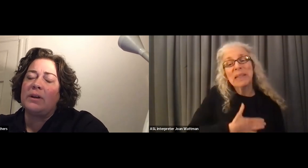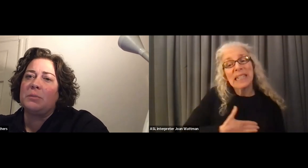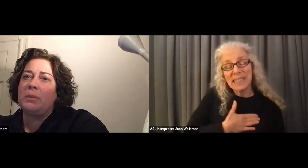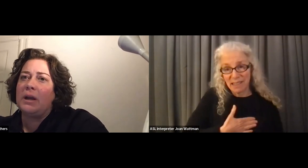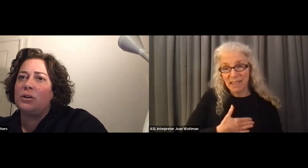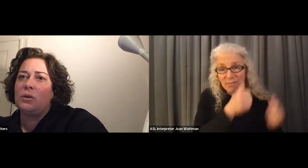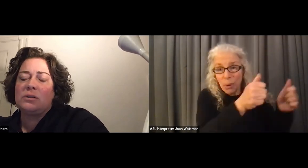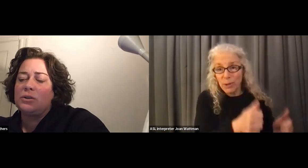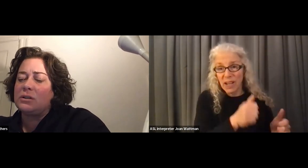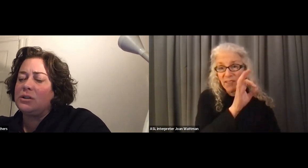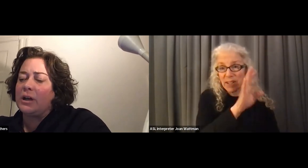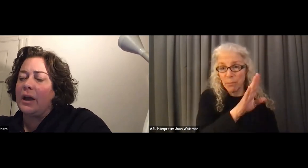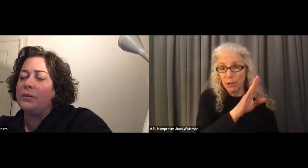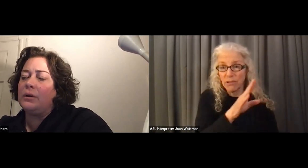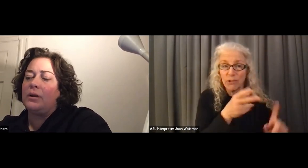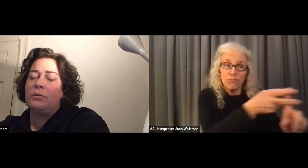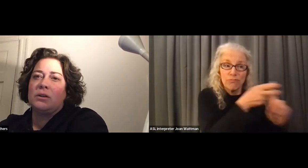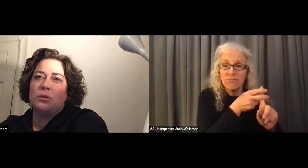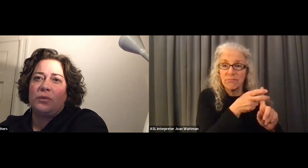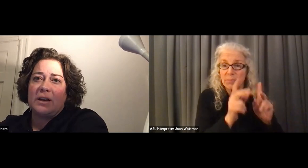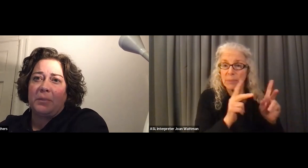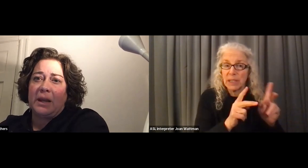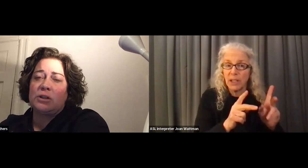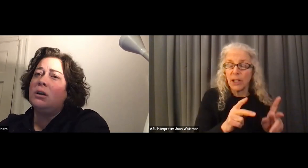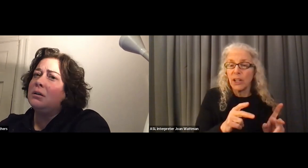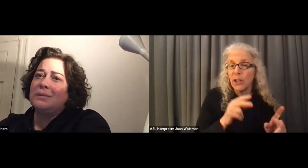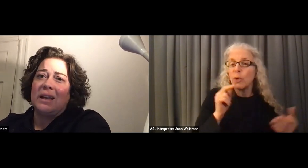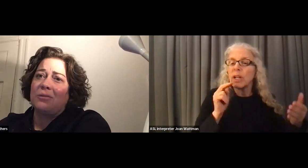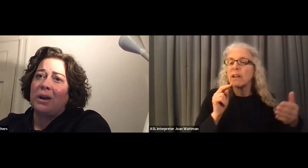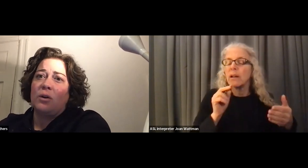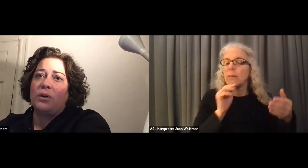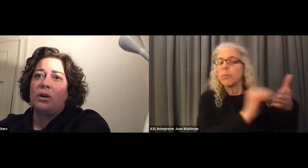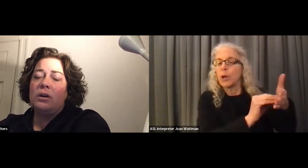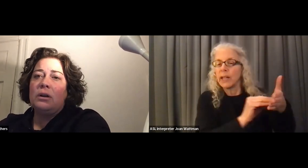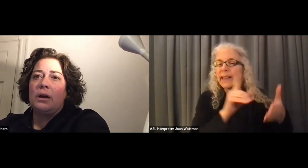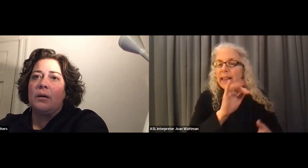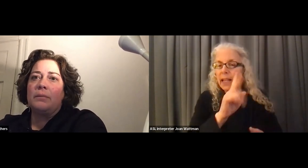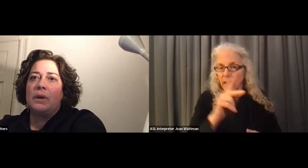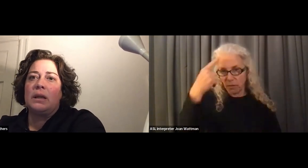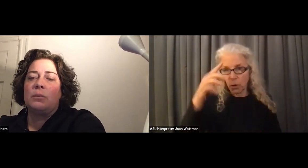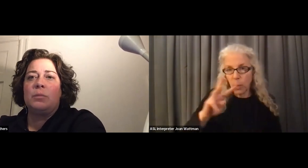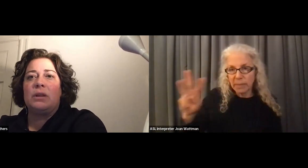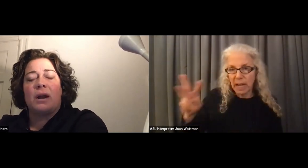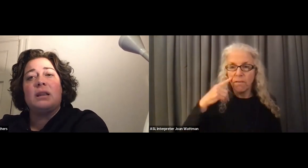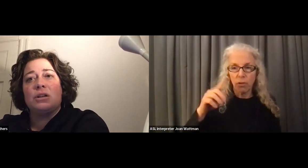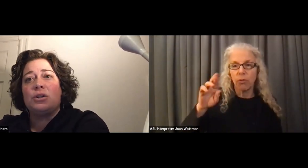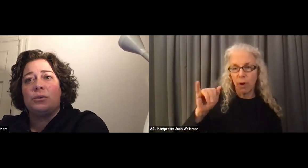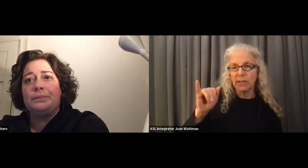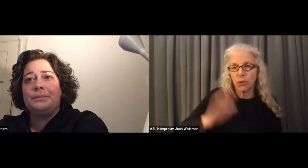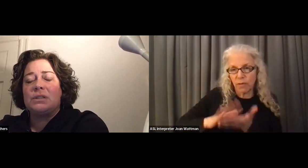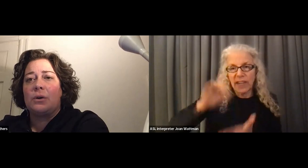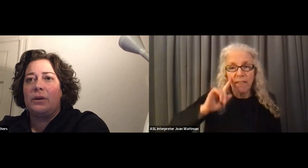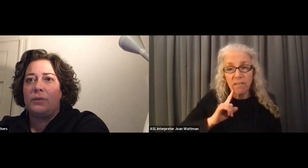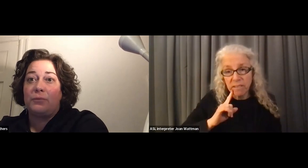on your Facebook page. You can also just check out the Rhode Island School for the Deaf page, link it right over. I think it would be the right thing to